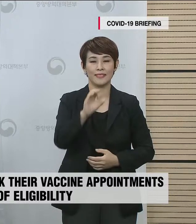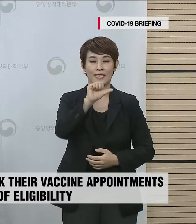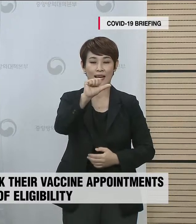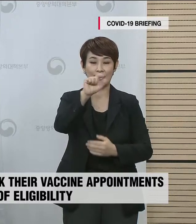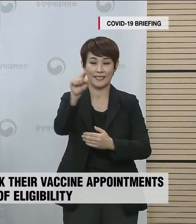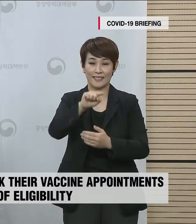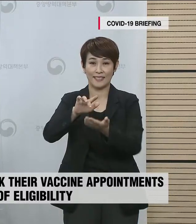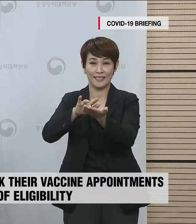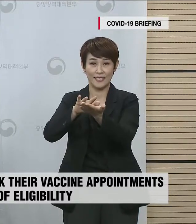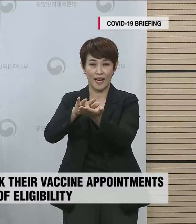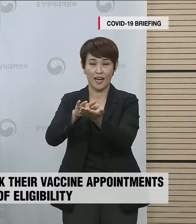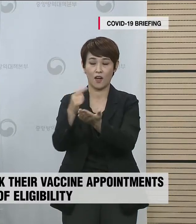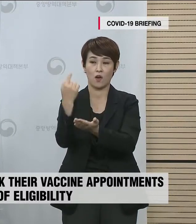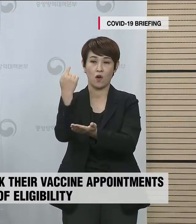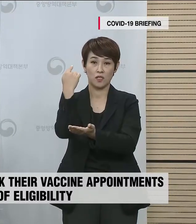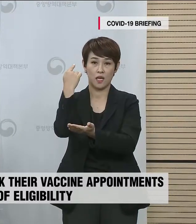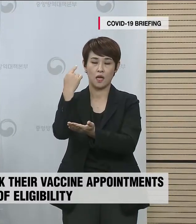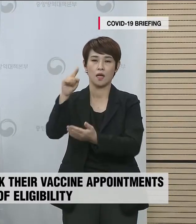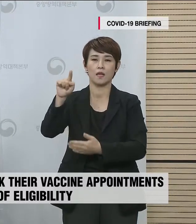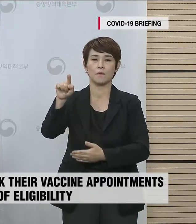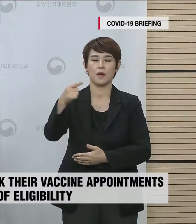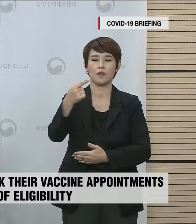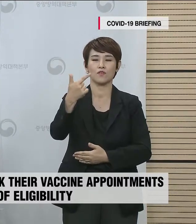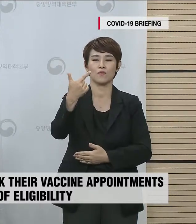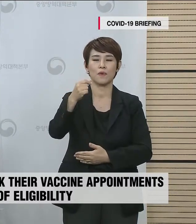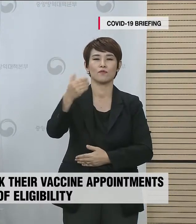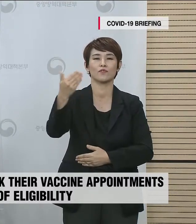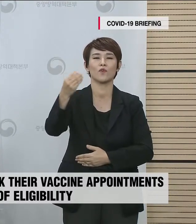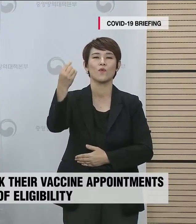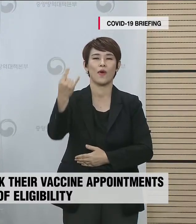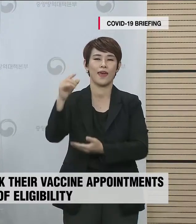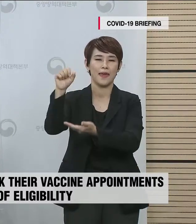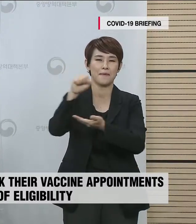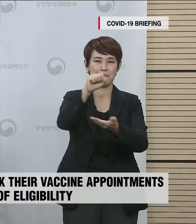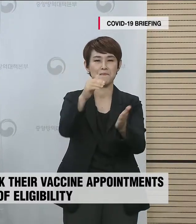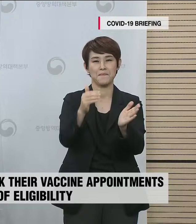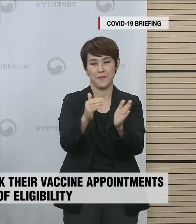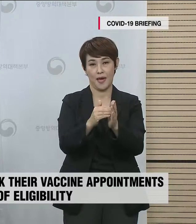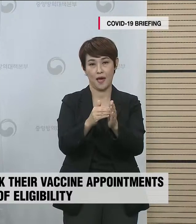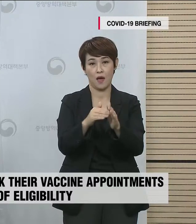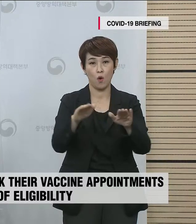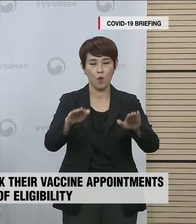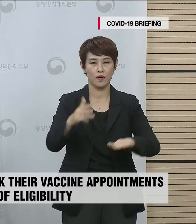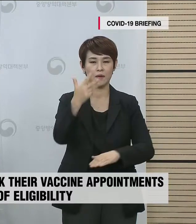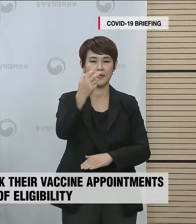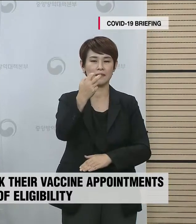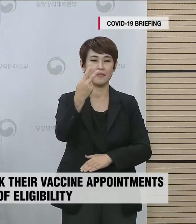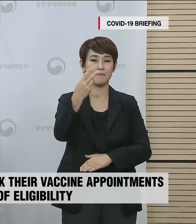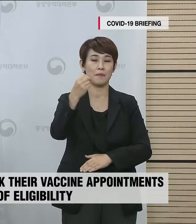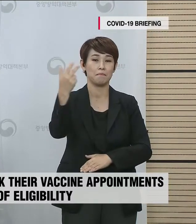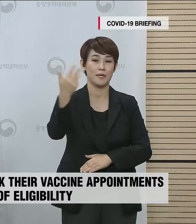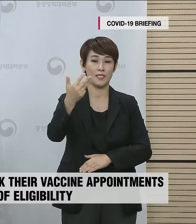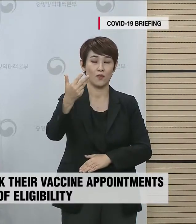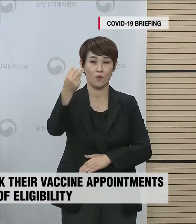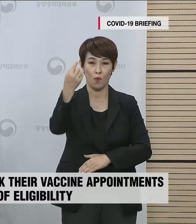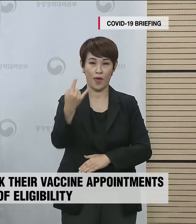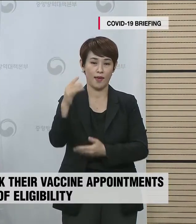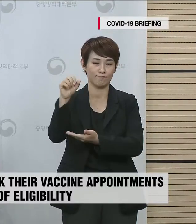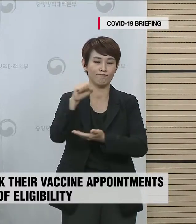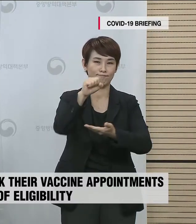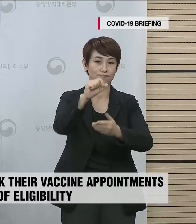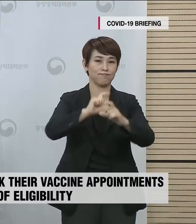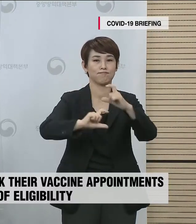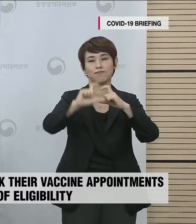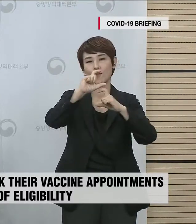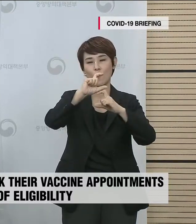vaccine doses arriving in South Korea as well. And as of yesterday, we also have more than 1.9 million